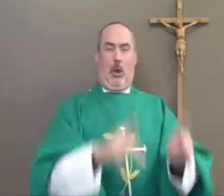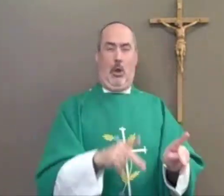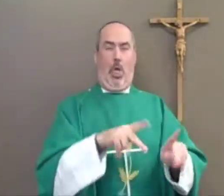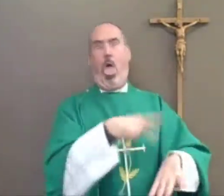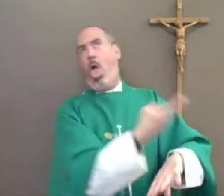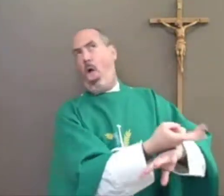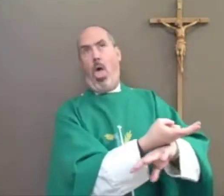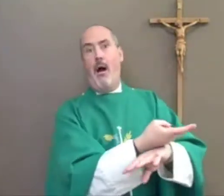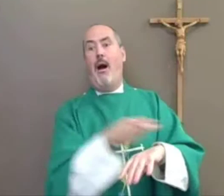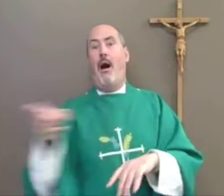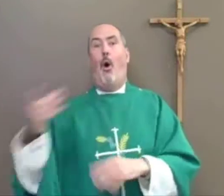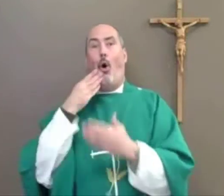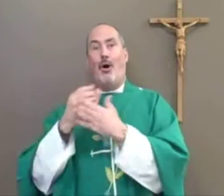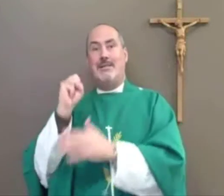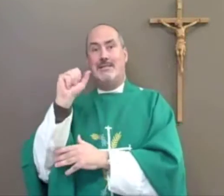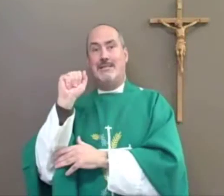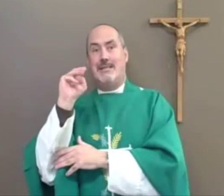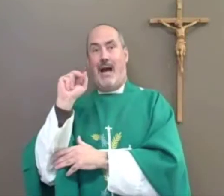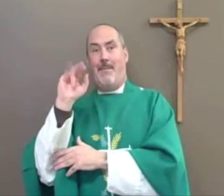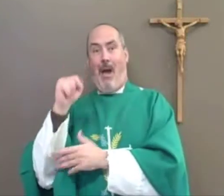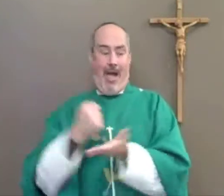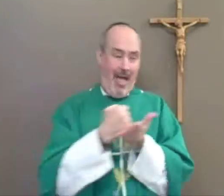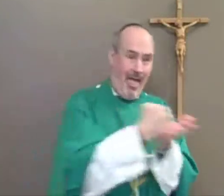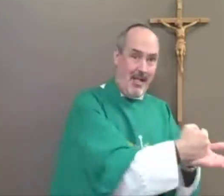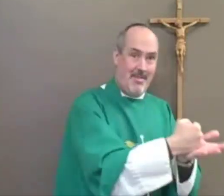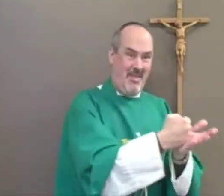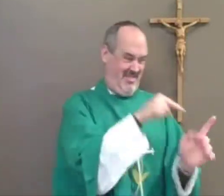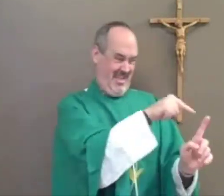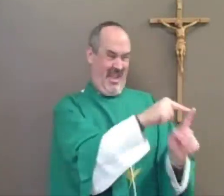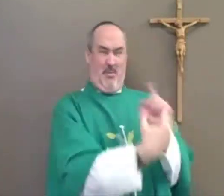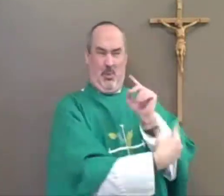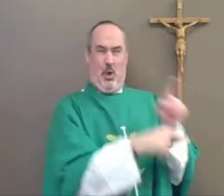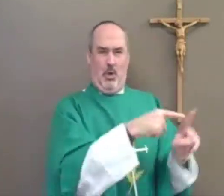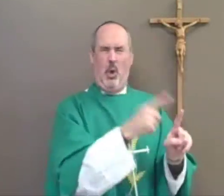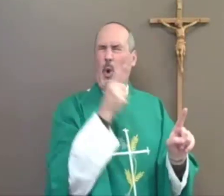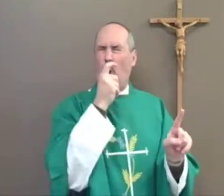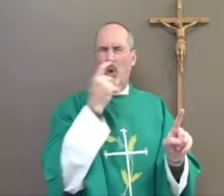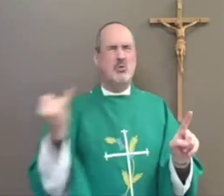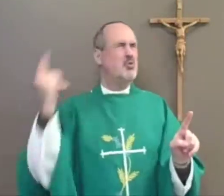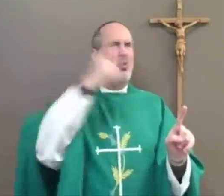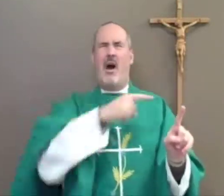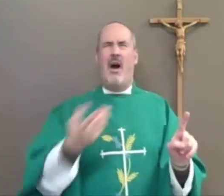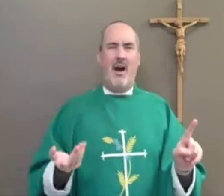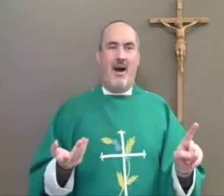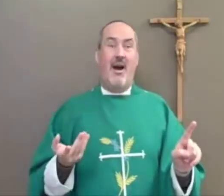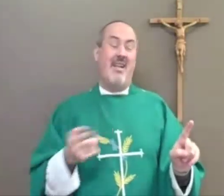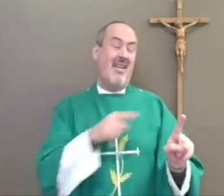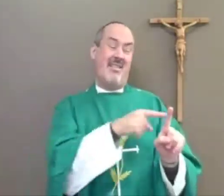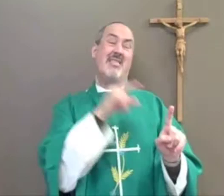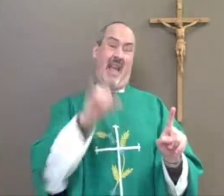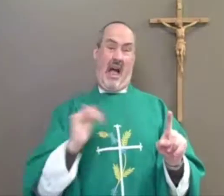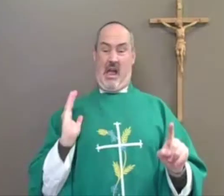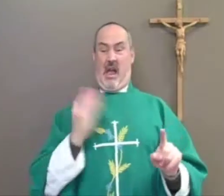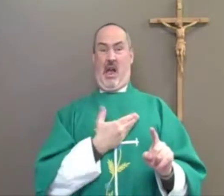In today's gospel, where the poor person was stricken and the person came to help them, who is that poor person